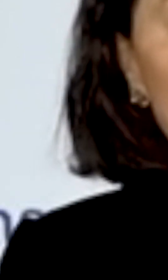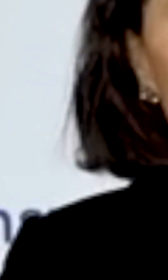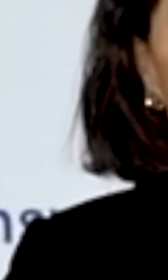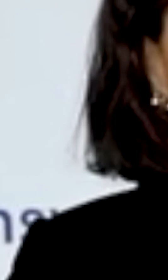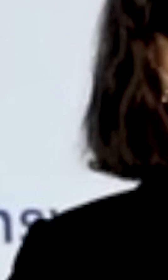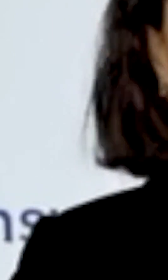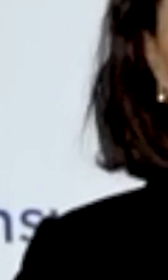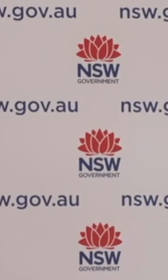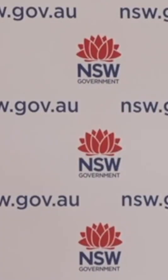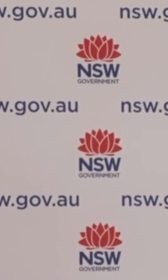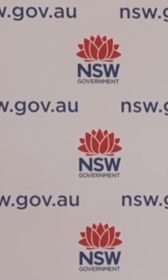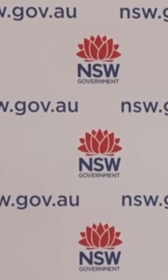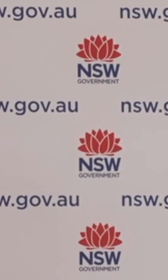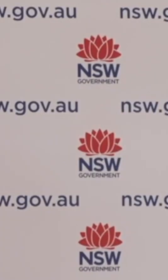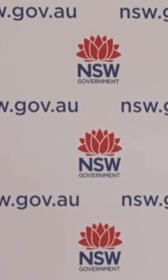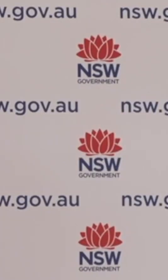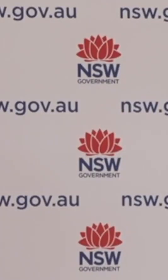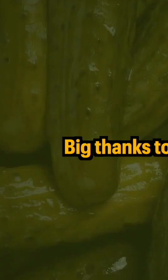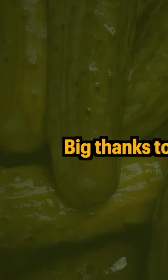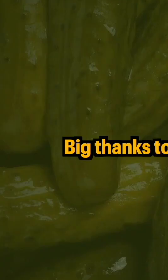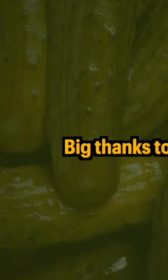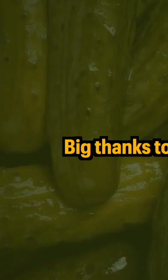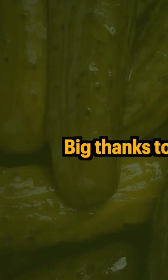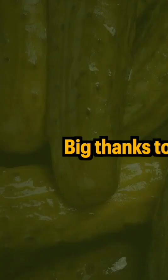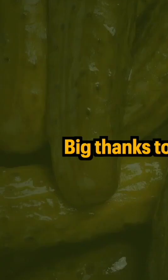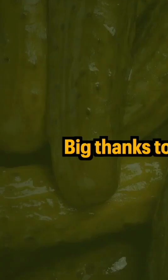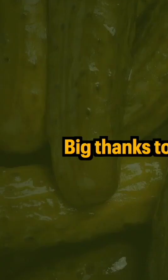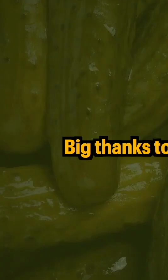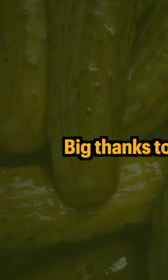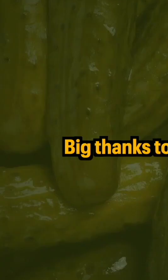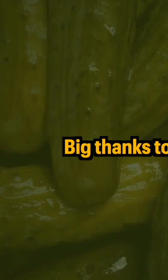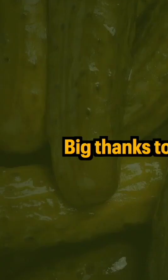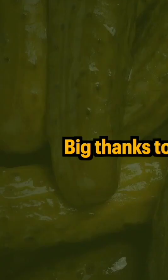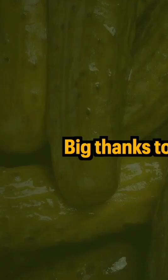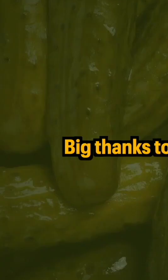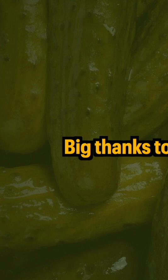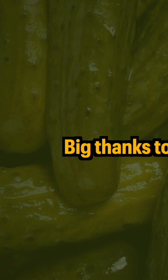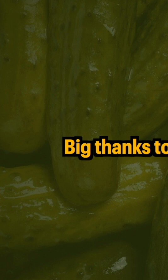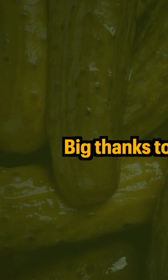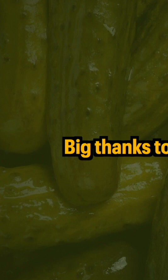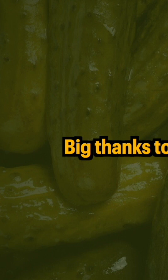hospitalisation was 5.5%. We're completely transparent.